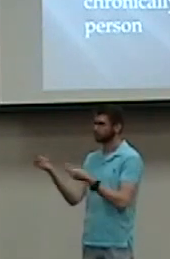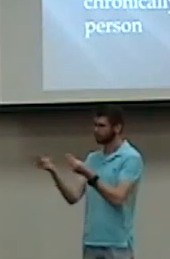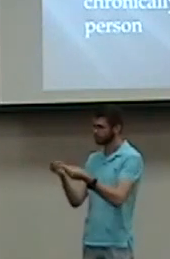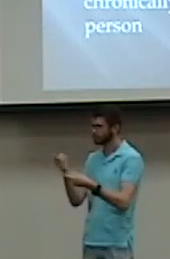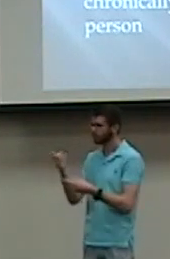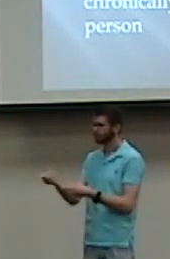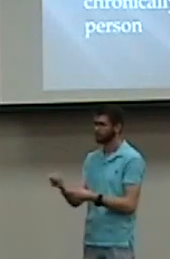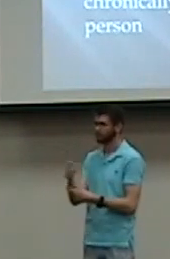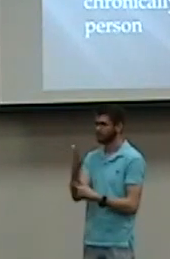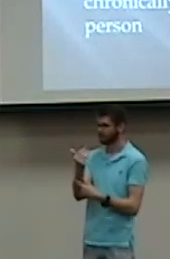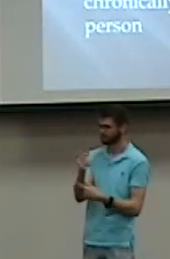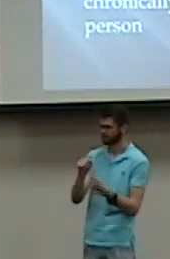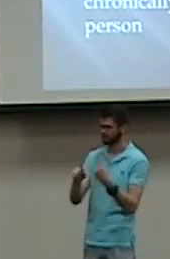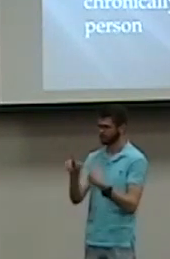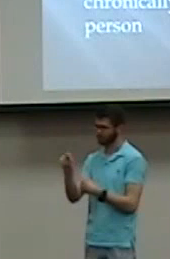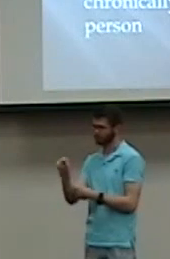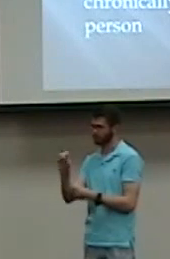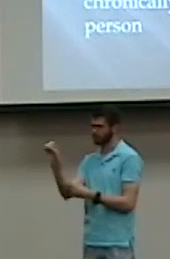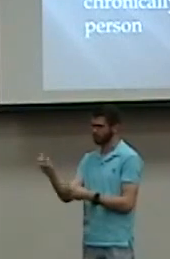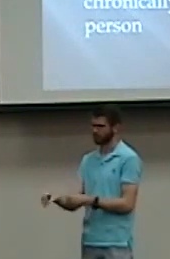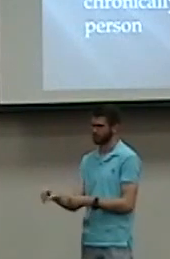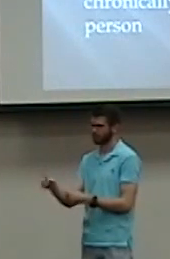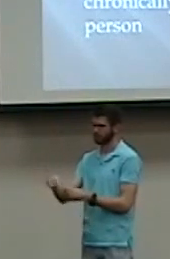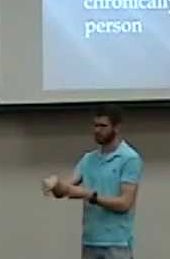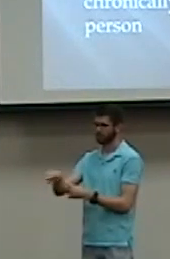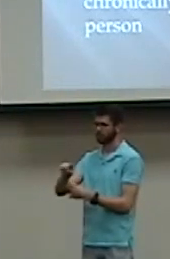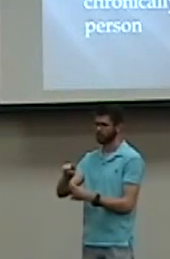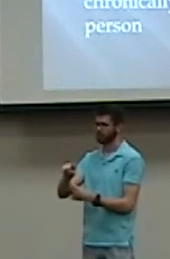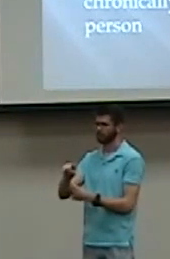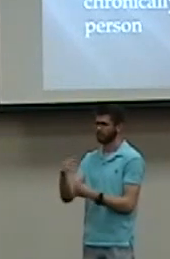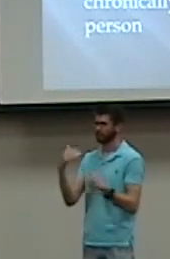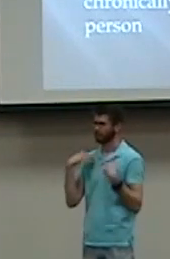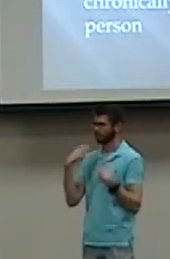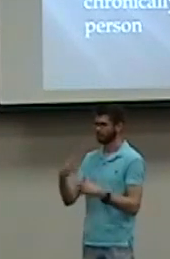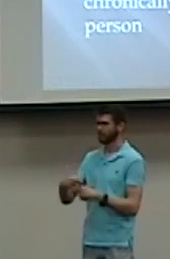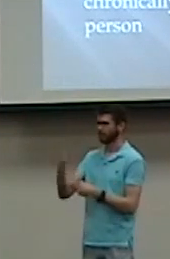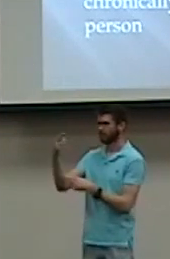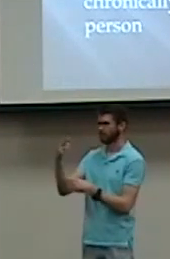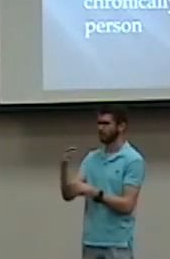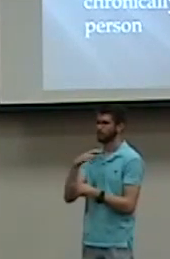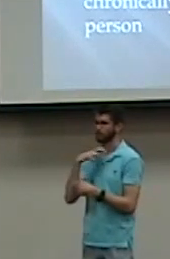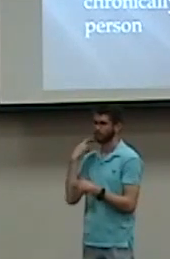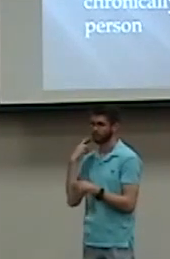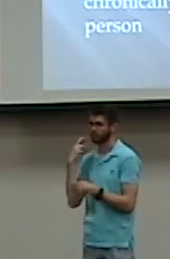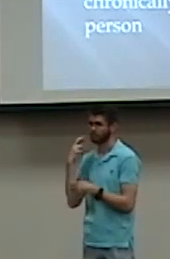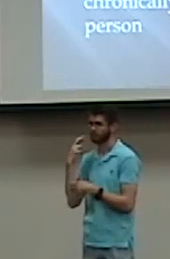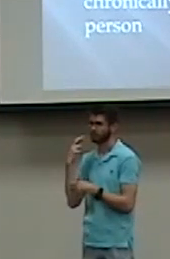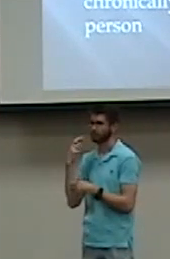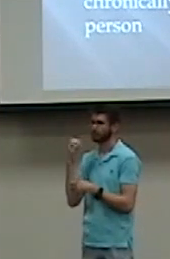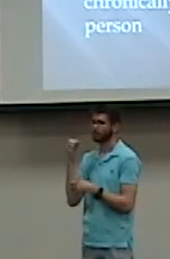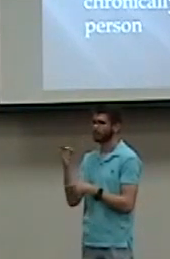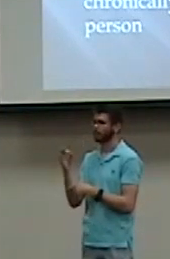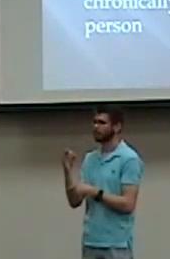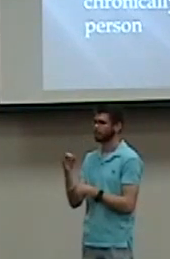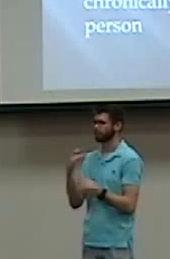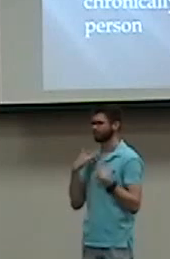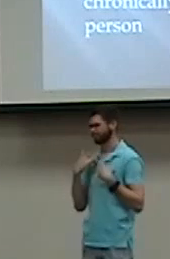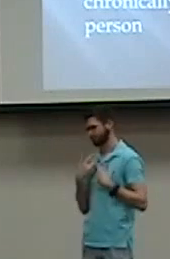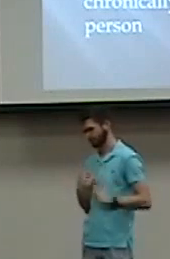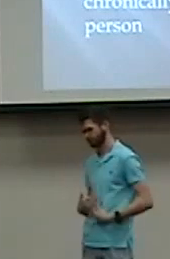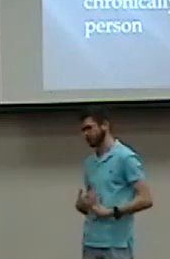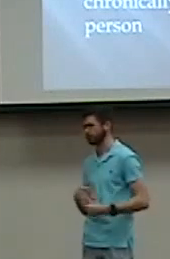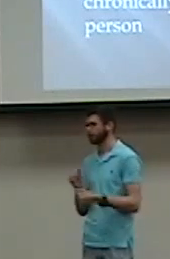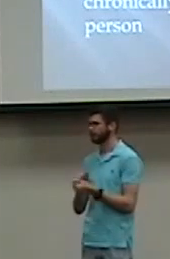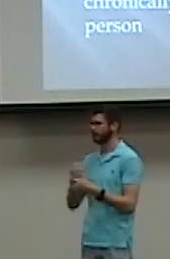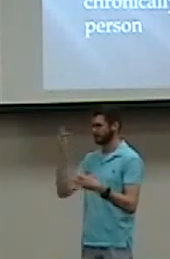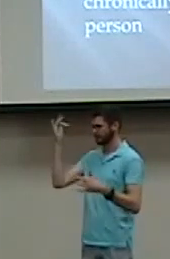to 20% of those are higher risk of chronically ill of depression among the chronically ill. That